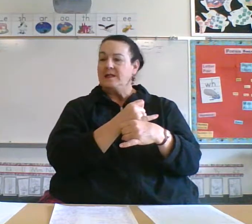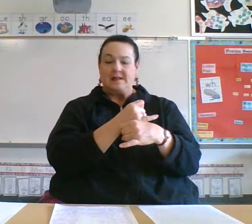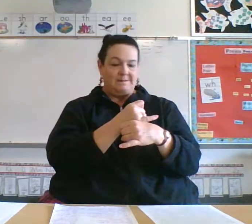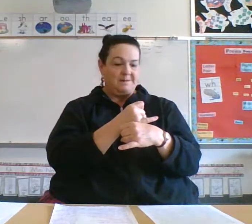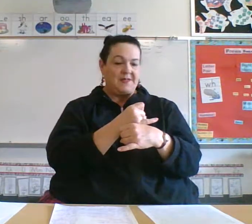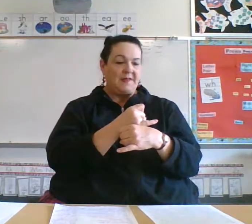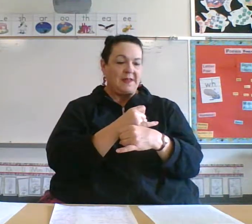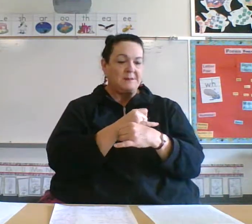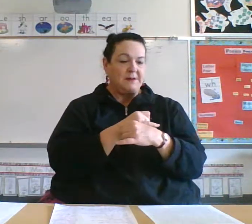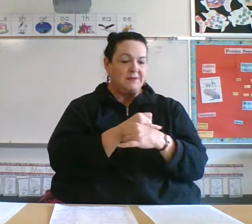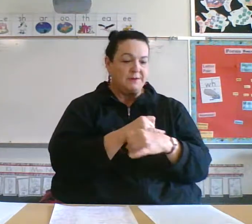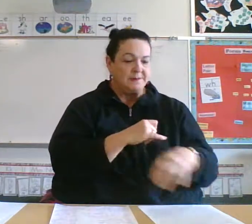I think that's my phone.